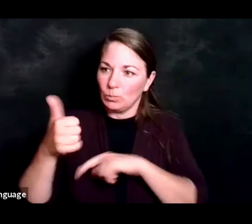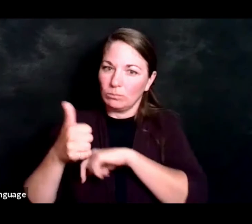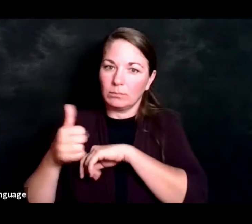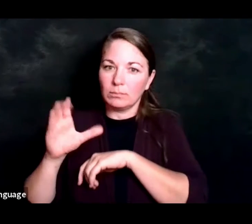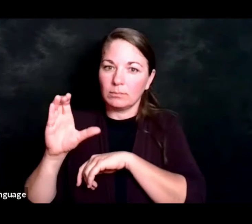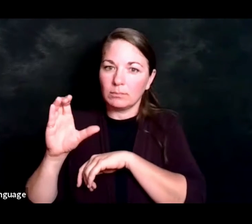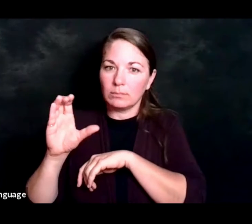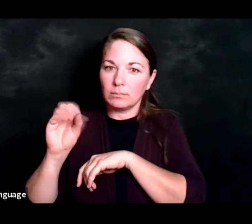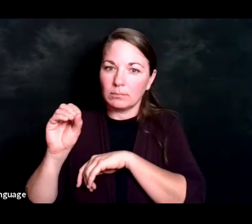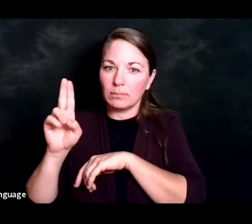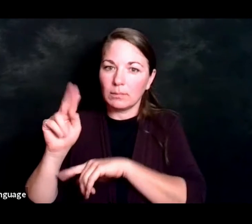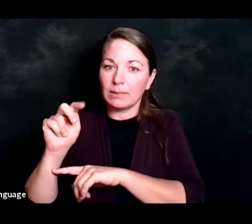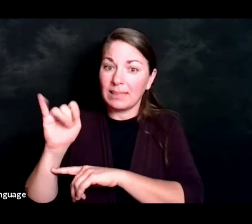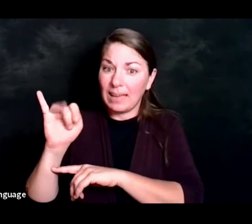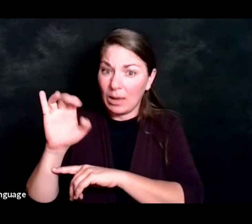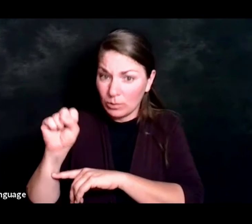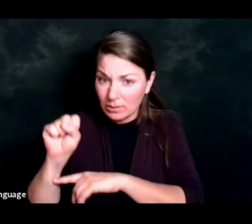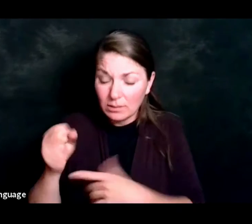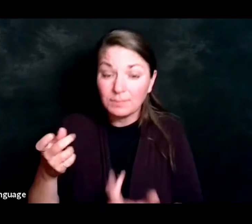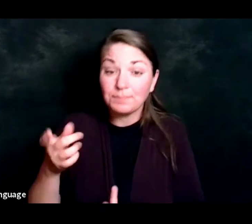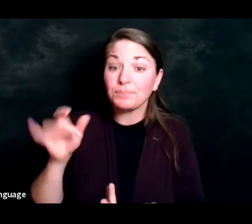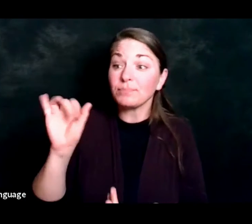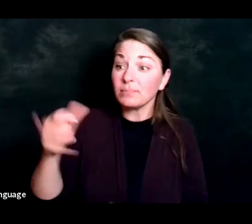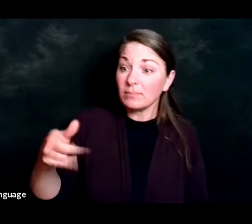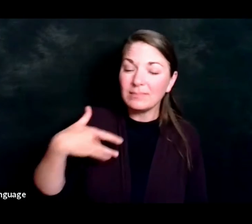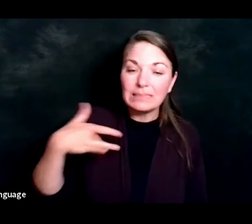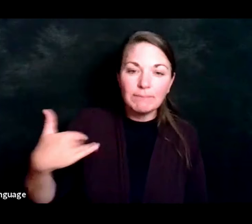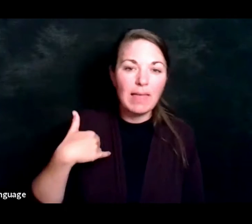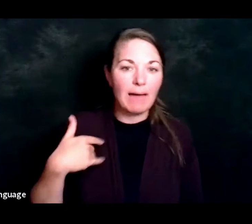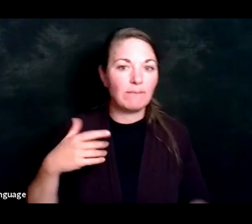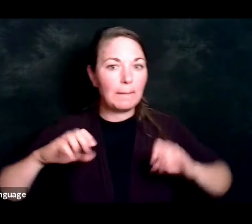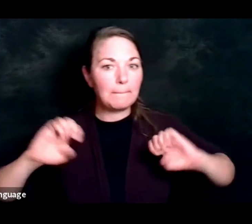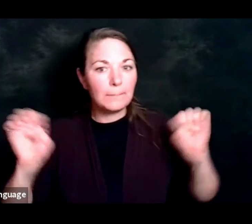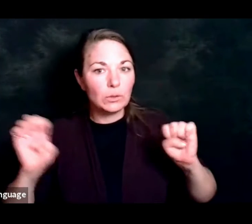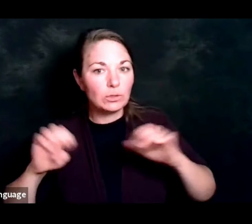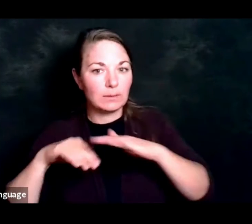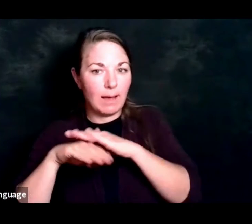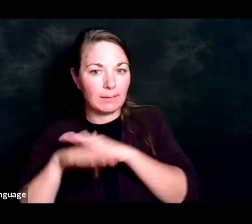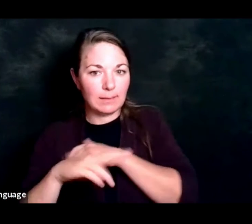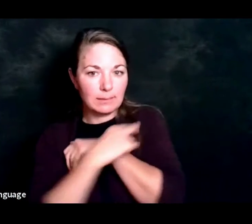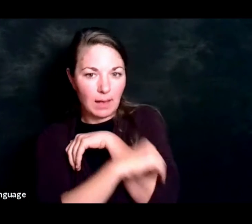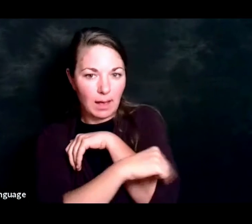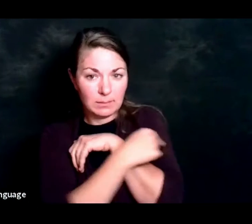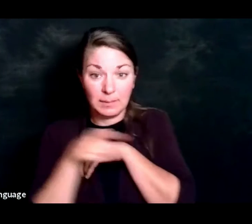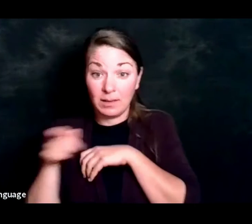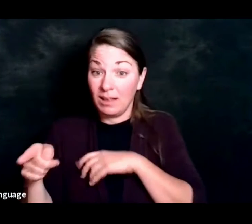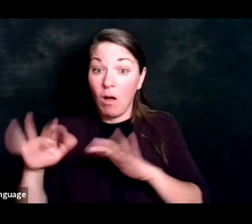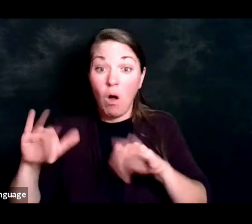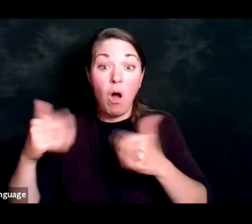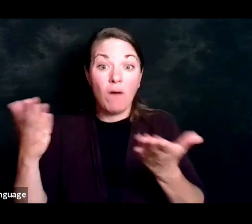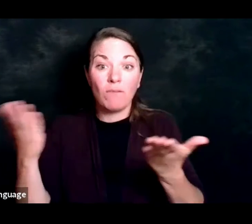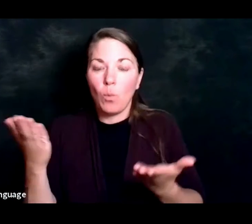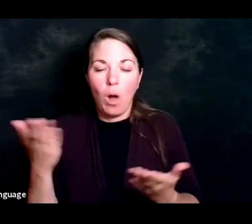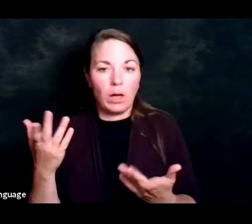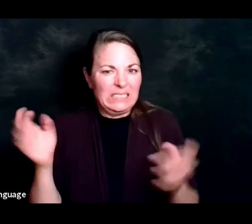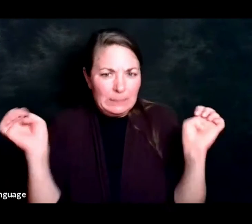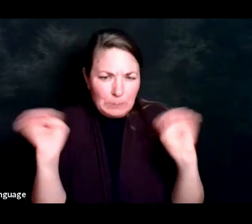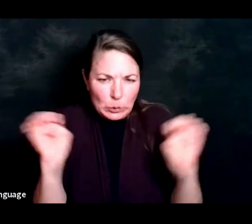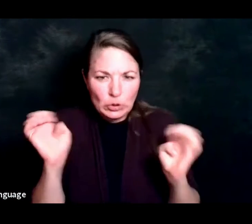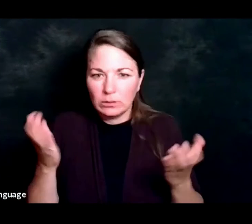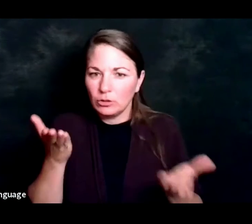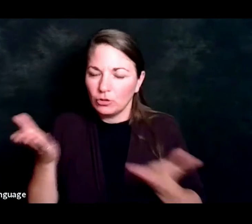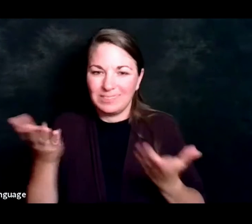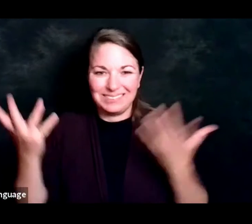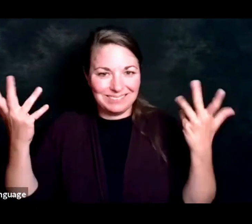access hospitals, which do not offer but the bare minimum of get you stabilized and get you out. So when we